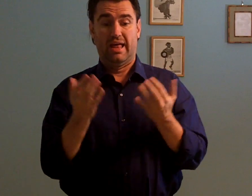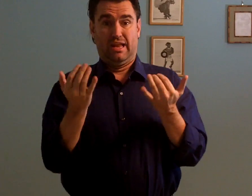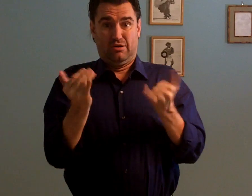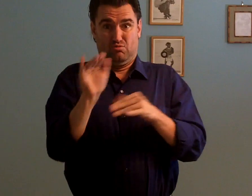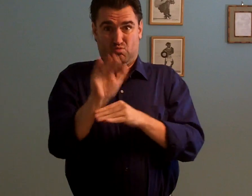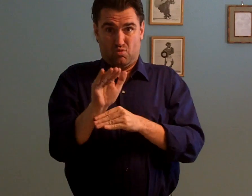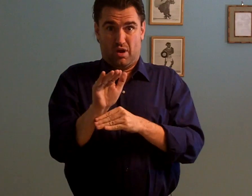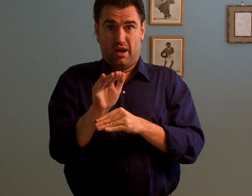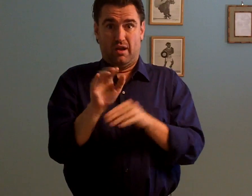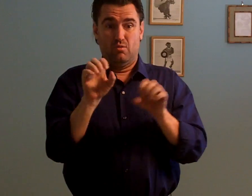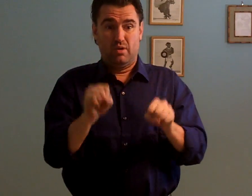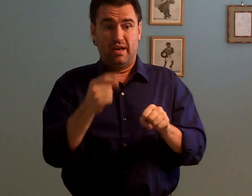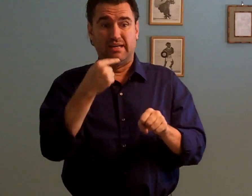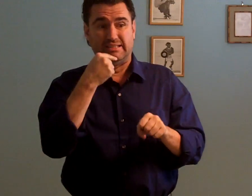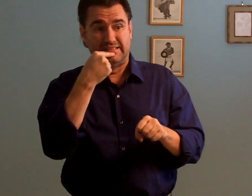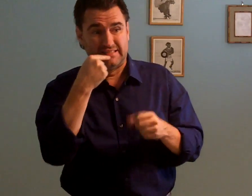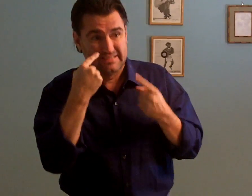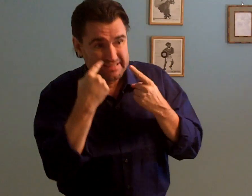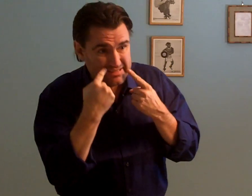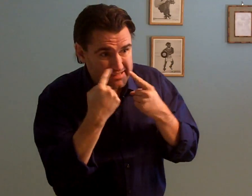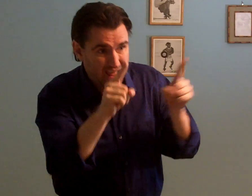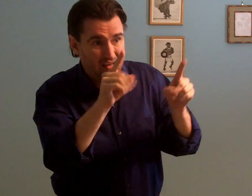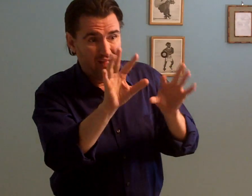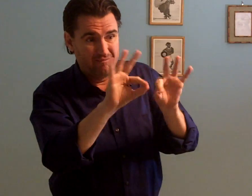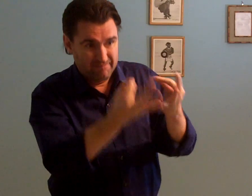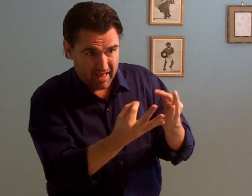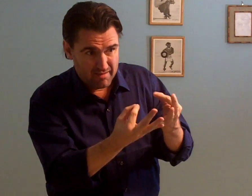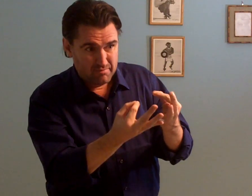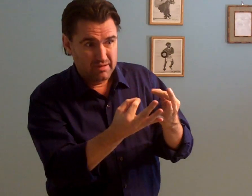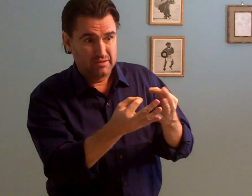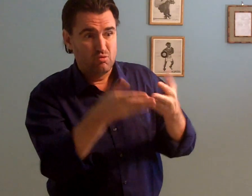ones to Al-Qaeda's terror, justice has been done.